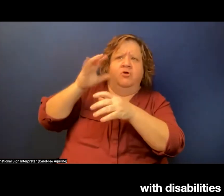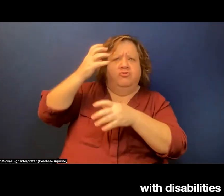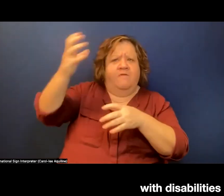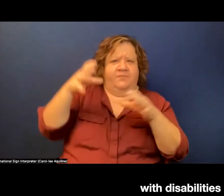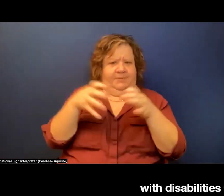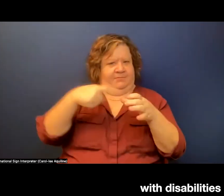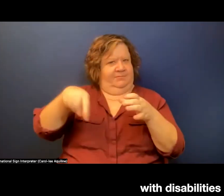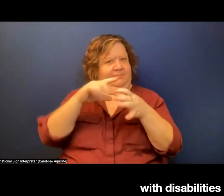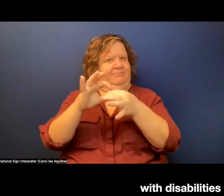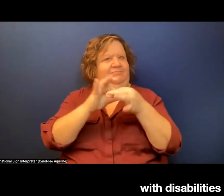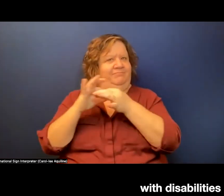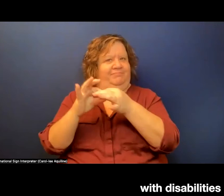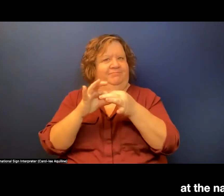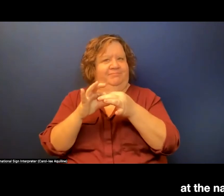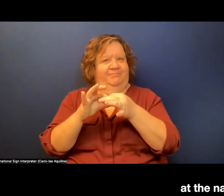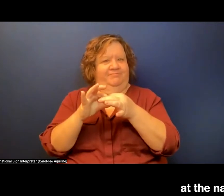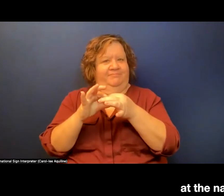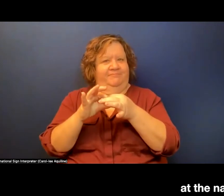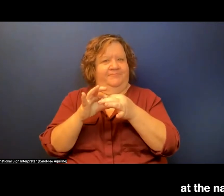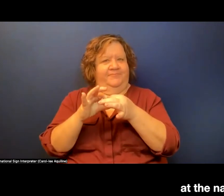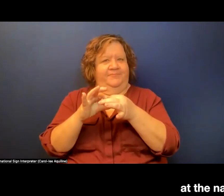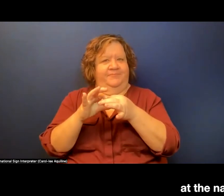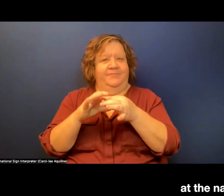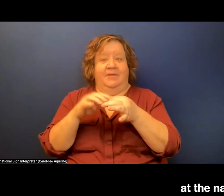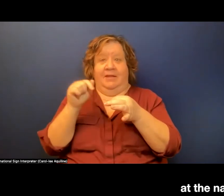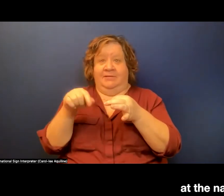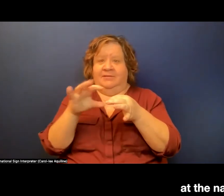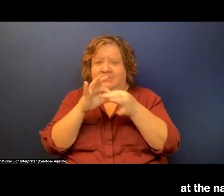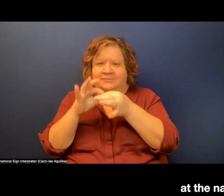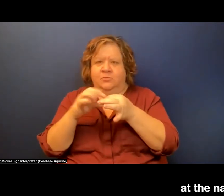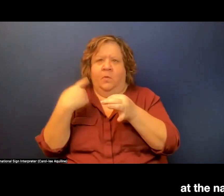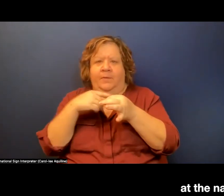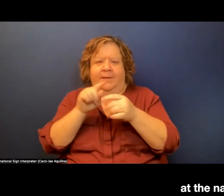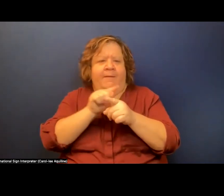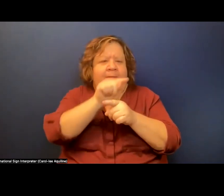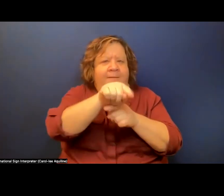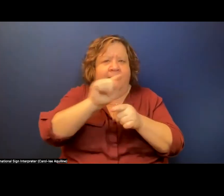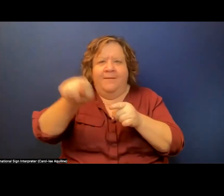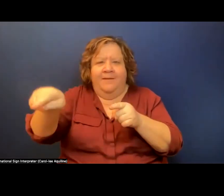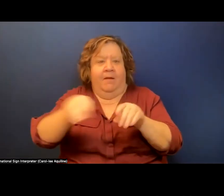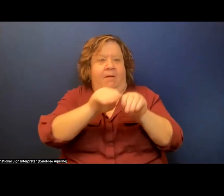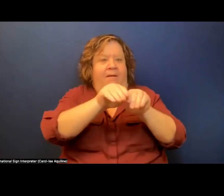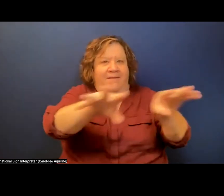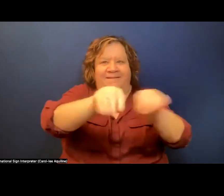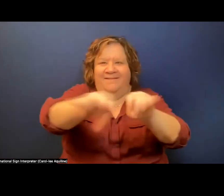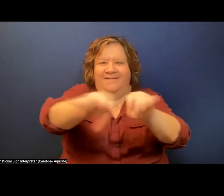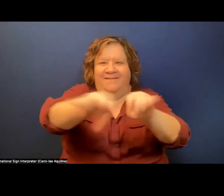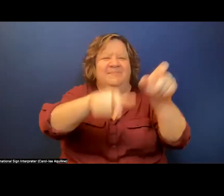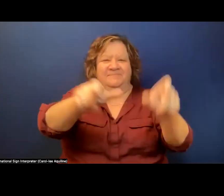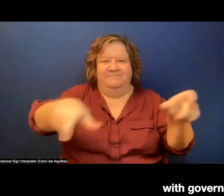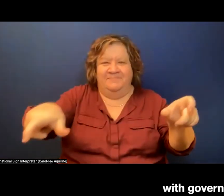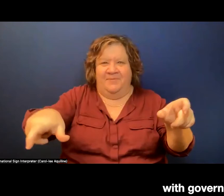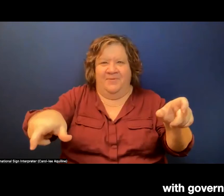our organizations of persons with disabilities at the national, regional, and the community levels to get our